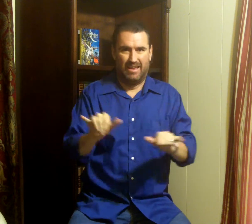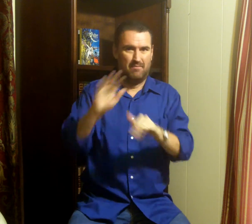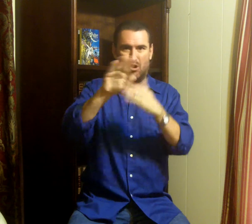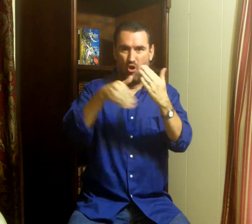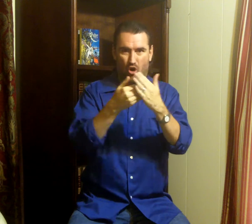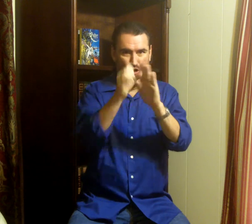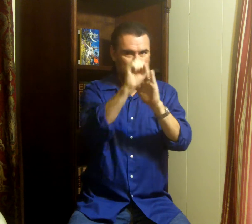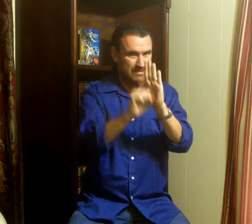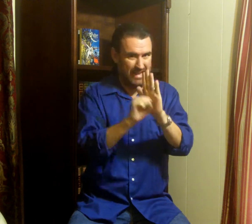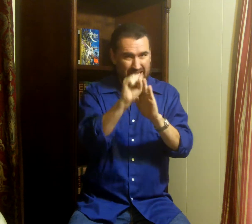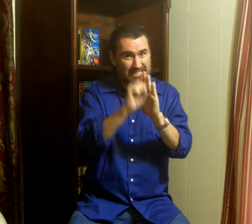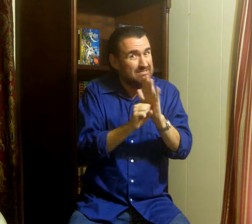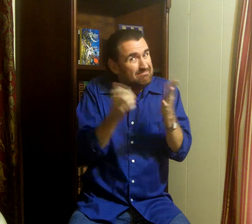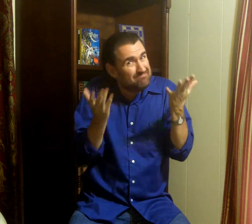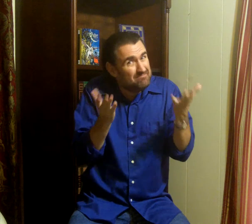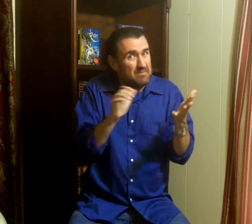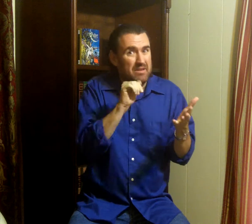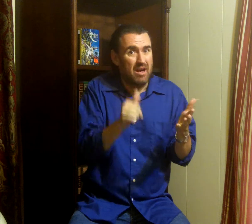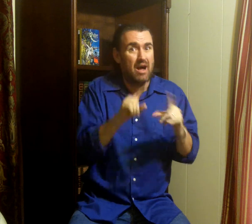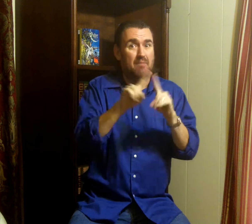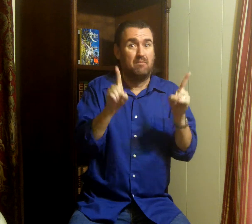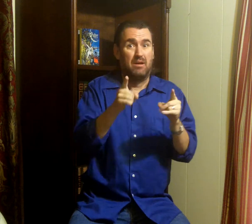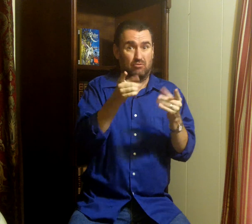are, that you know the laws